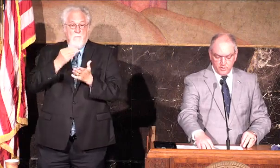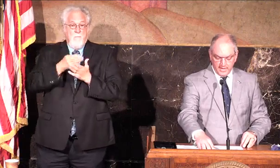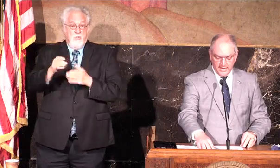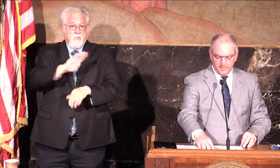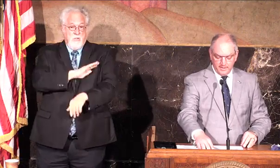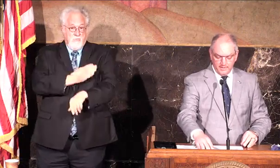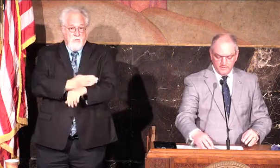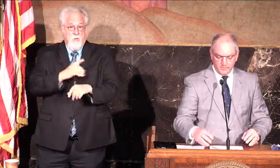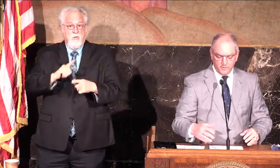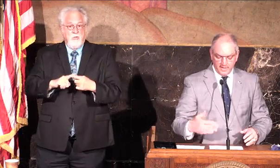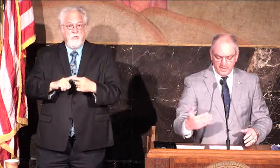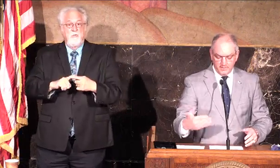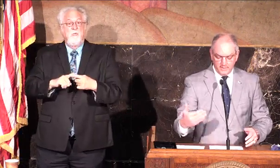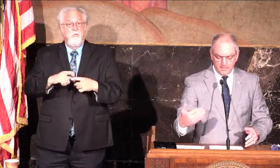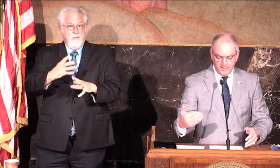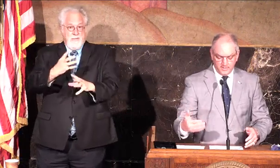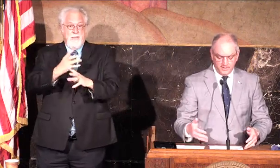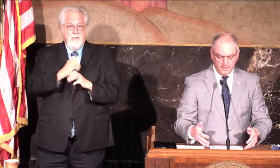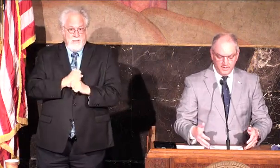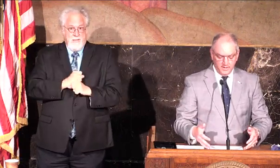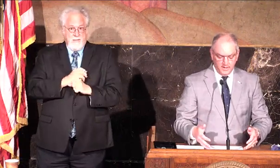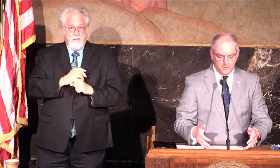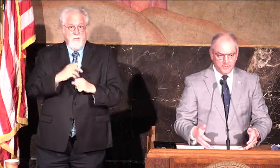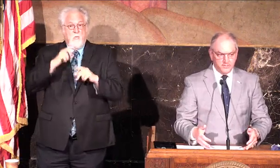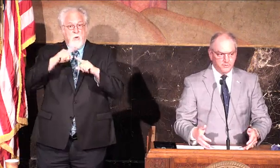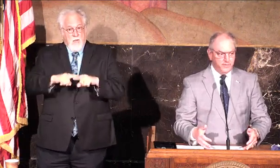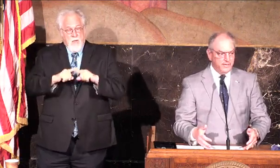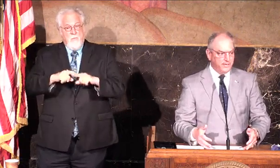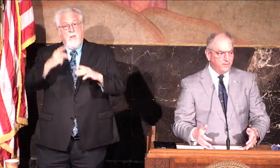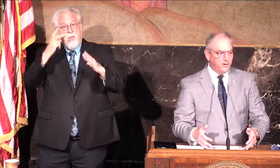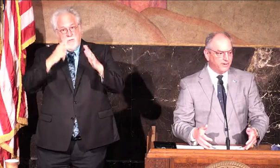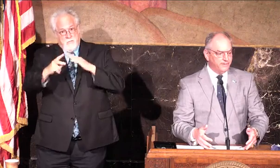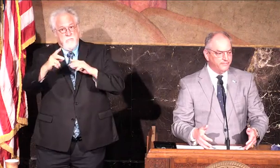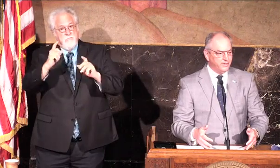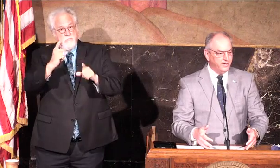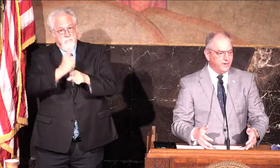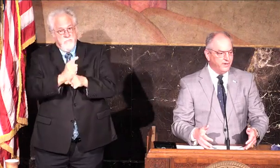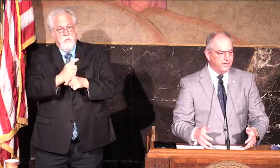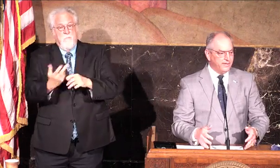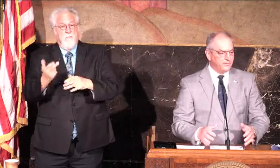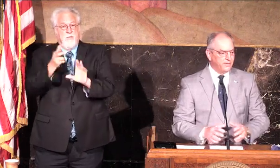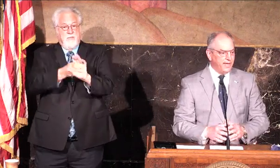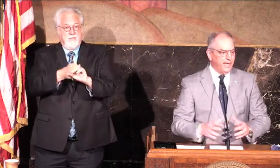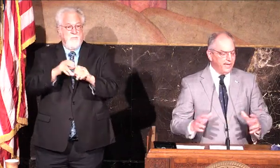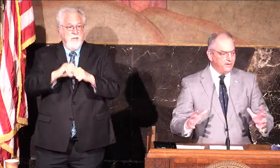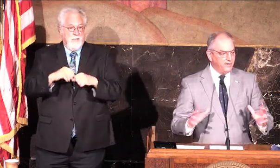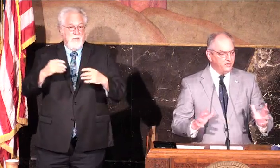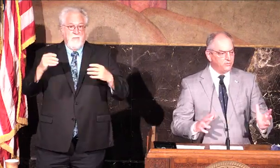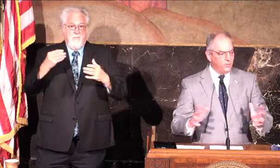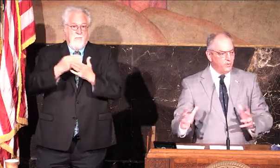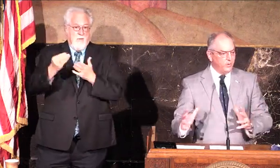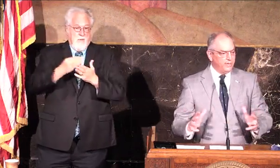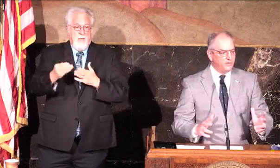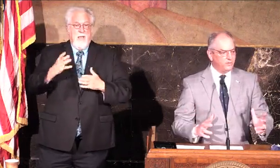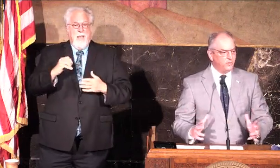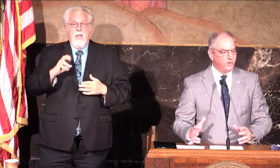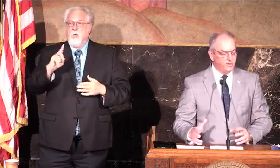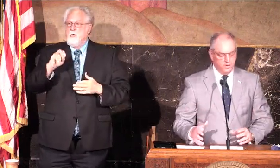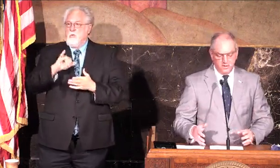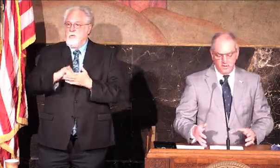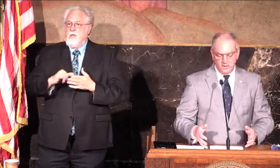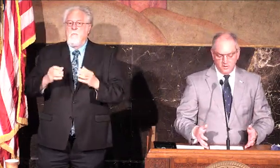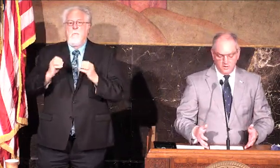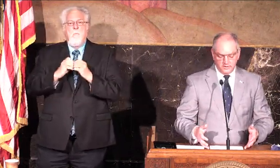necessary to reliably and predictably participate in the market. And do so in a way that is